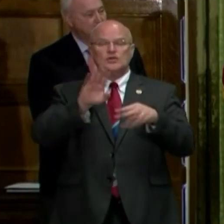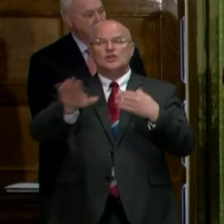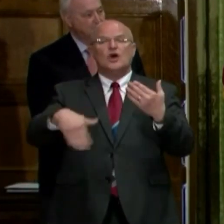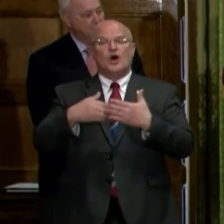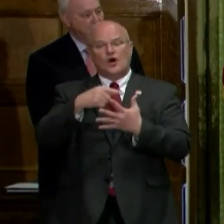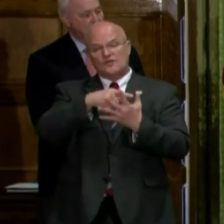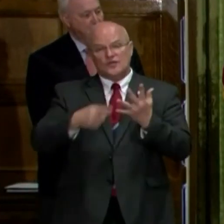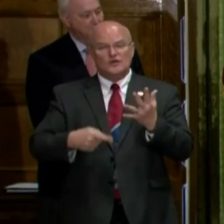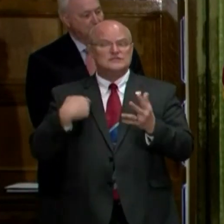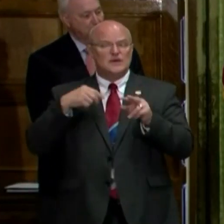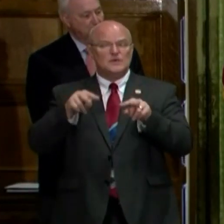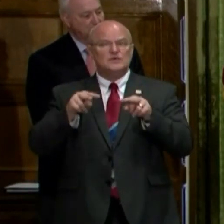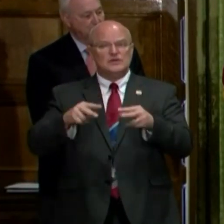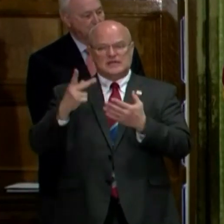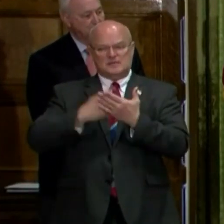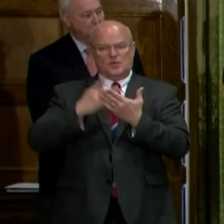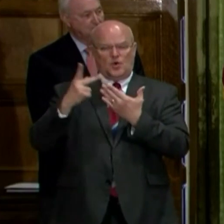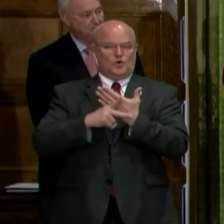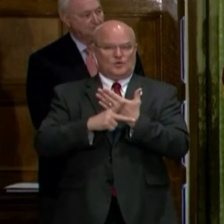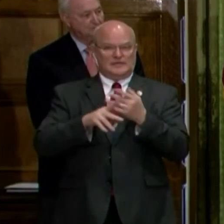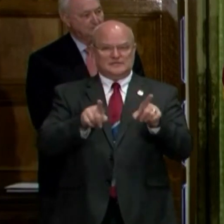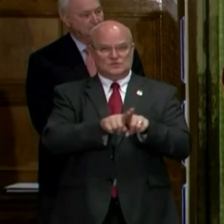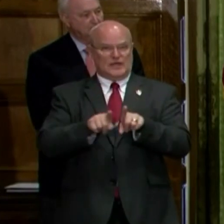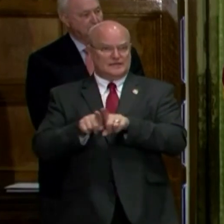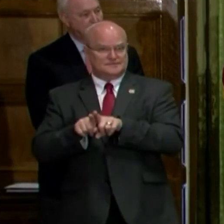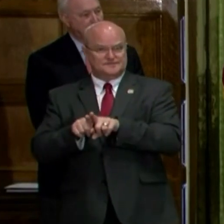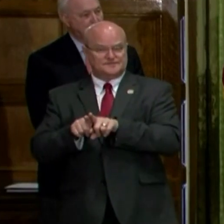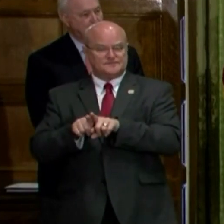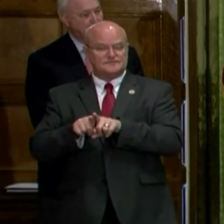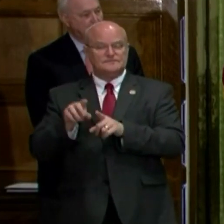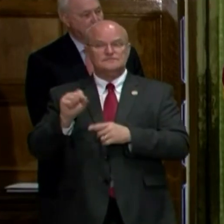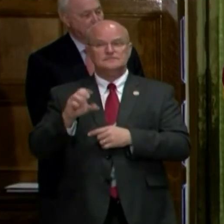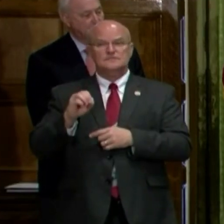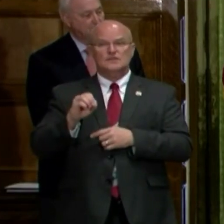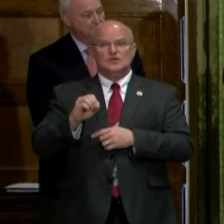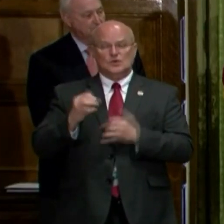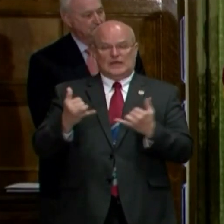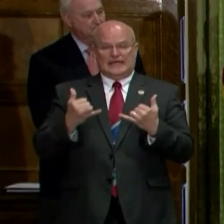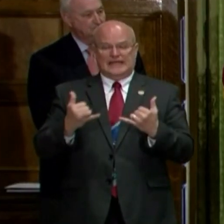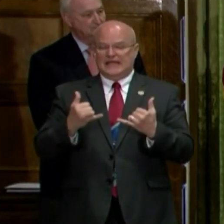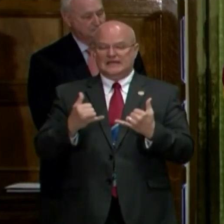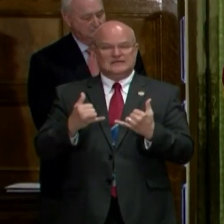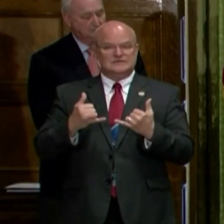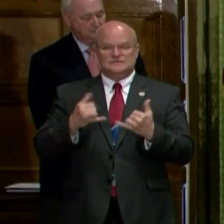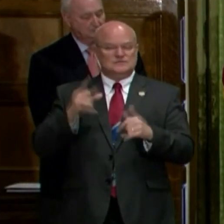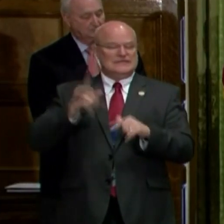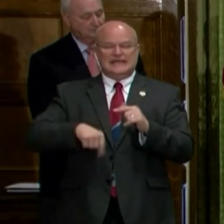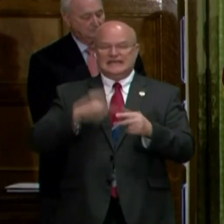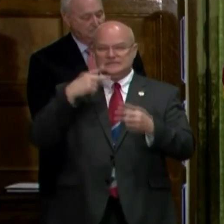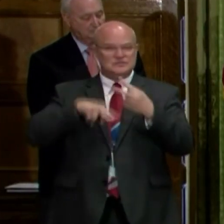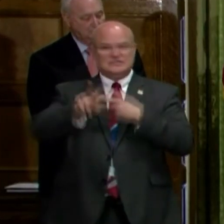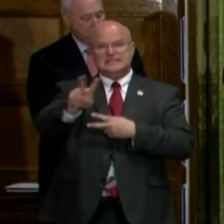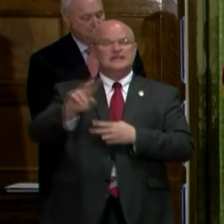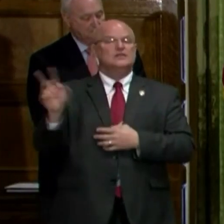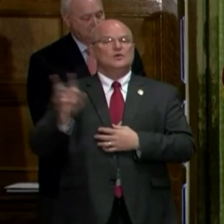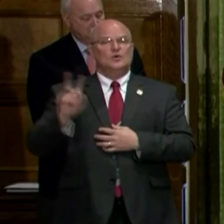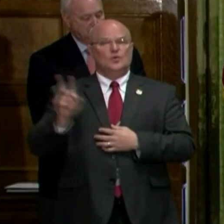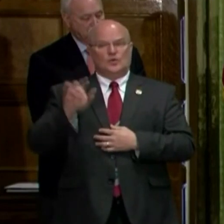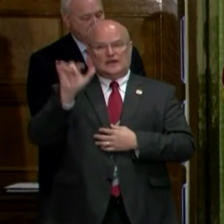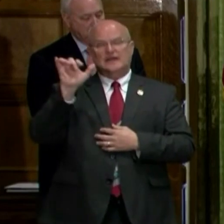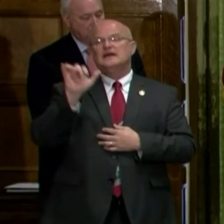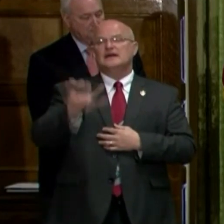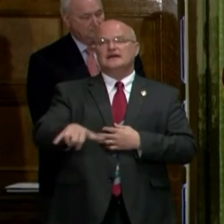all of those, and we look at it programmatically as well. So it's too early to say exactly where